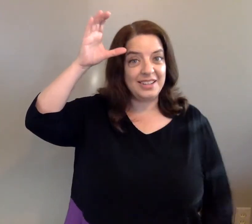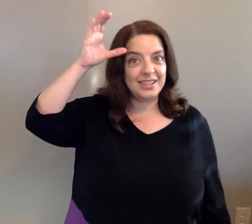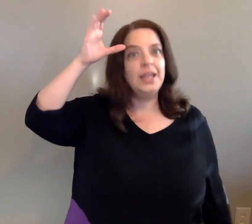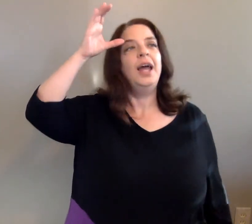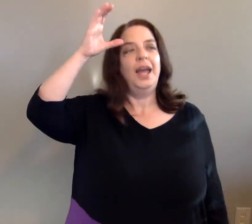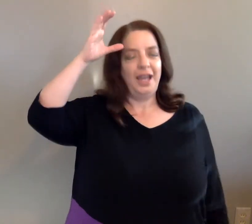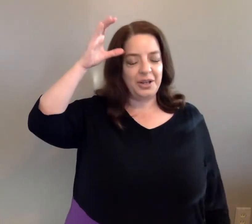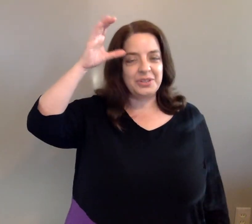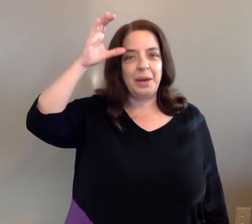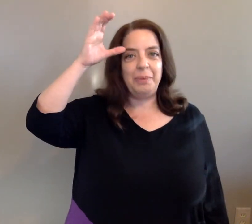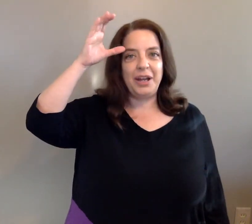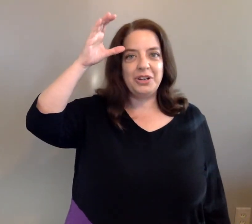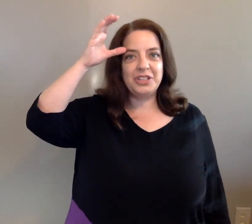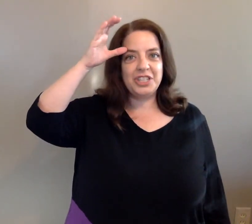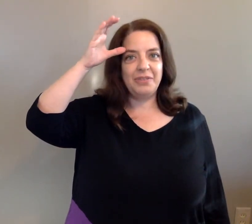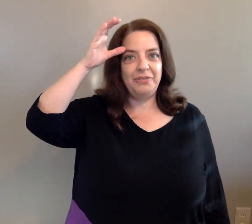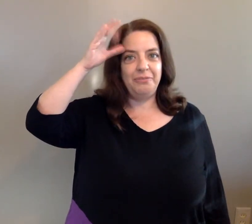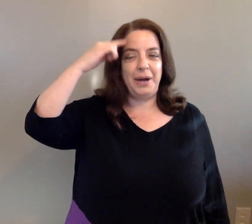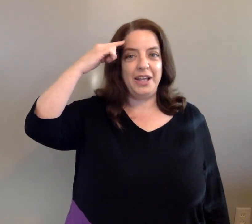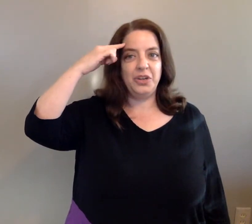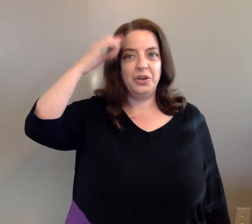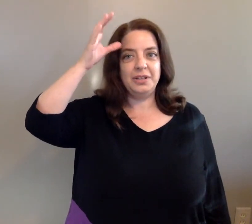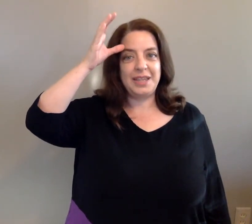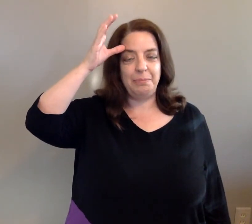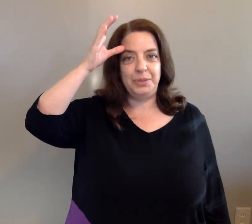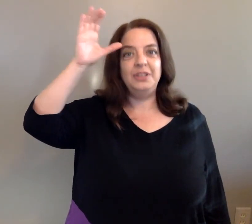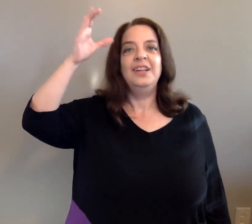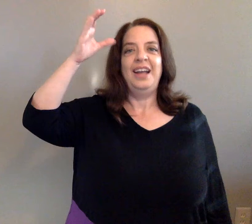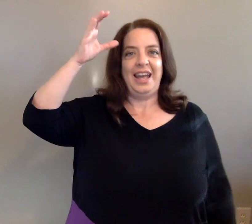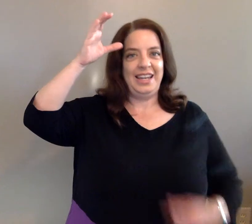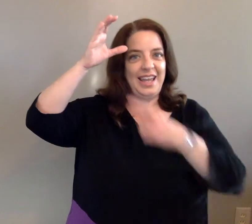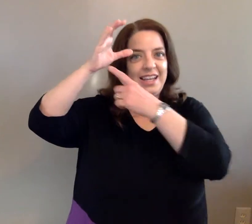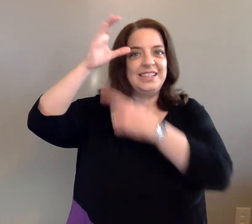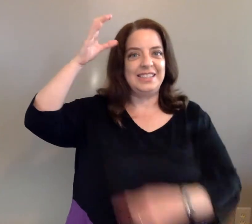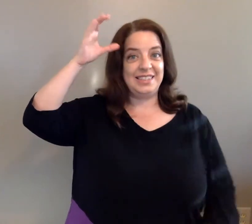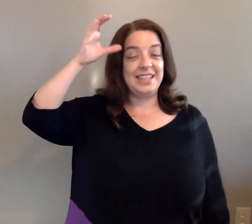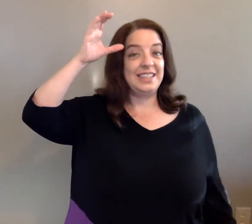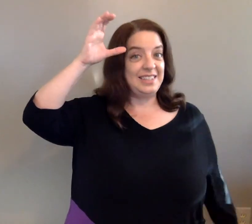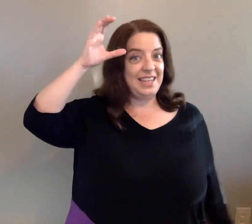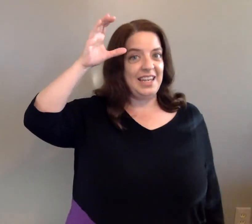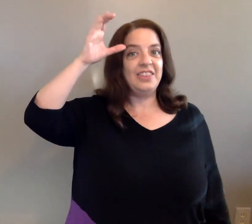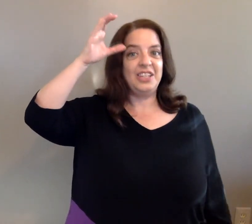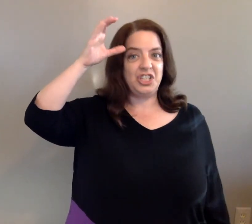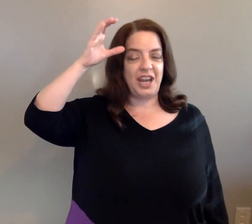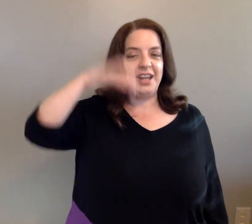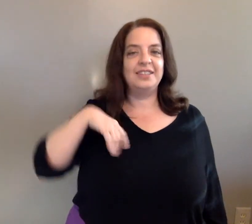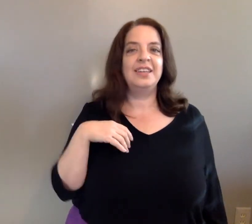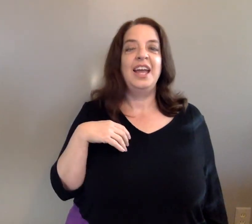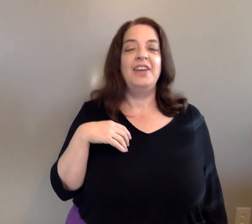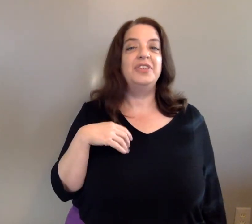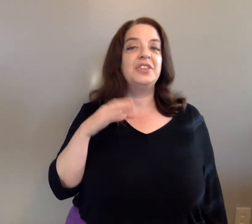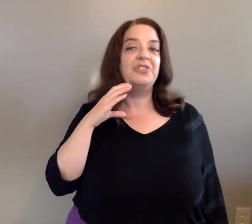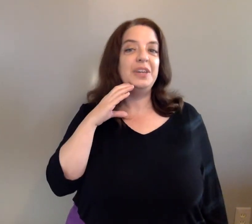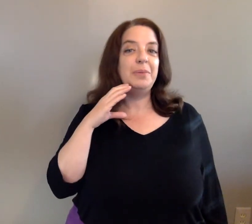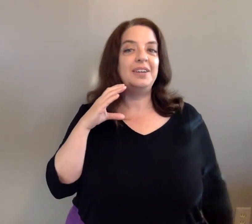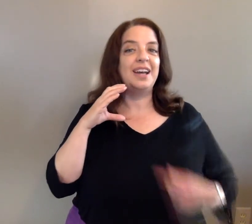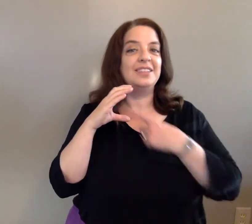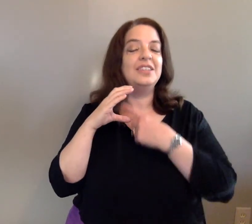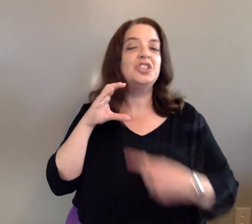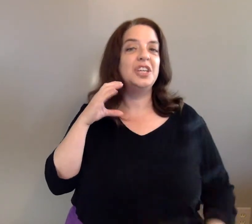cousin, it goes up by your temple. And again, it's a C that shakes. If it's a female cousin, she goes